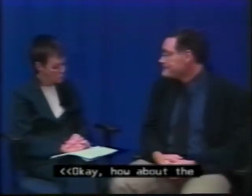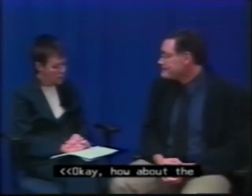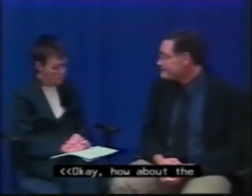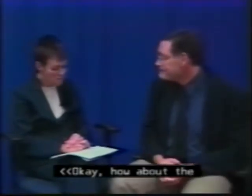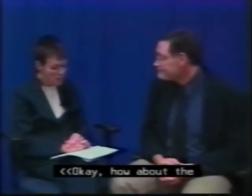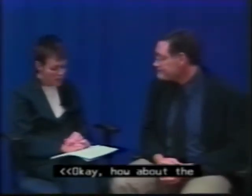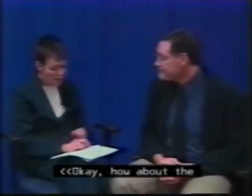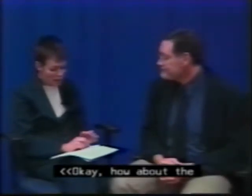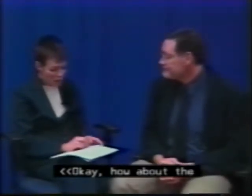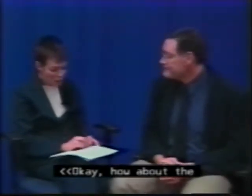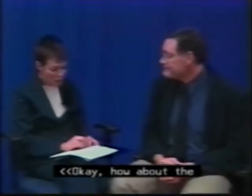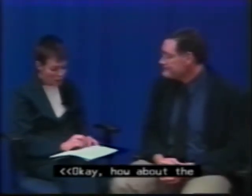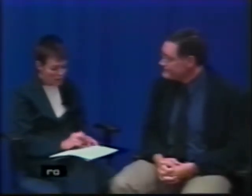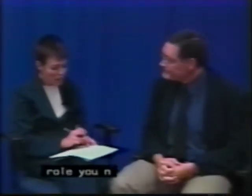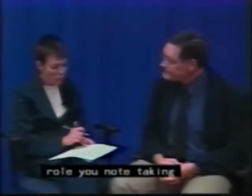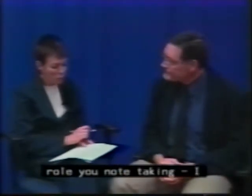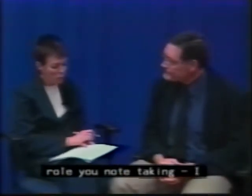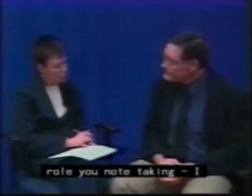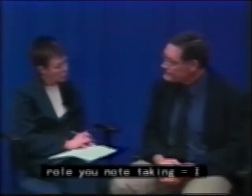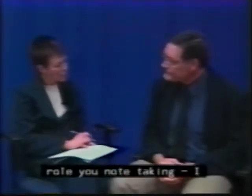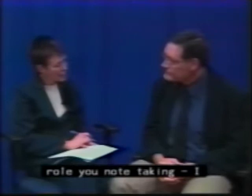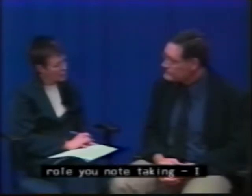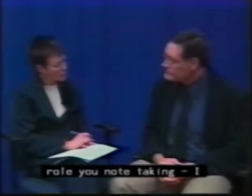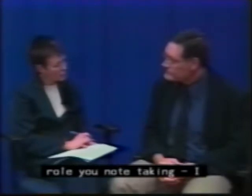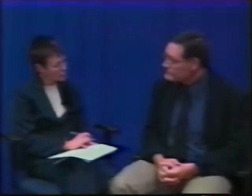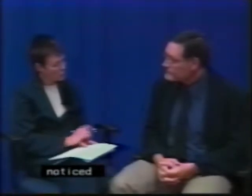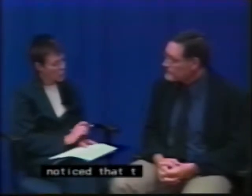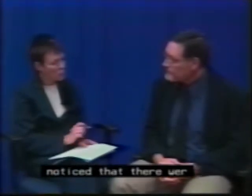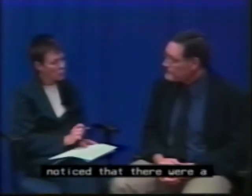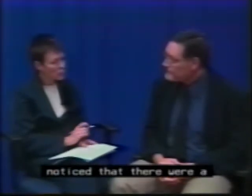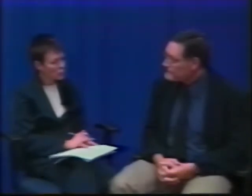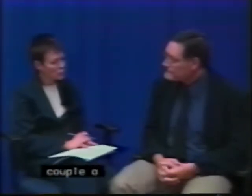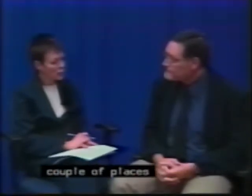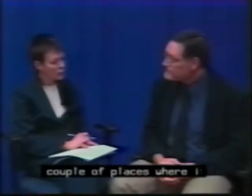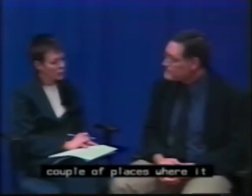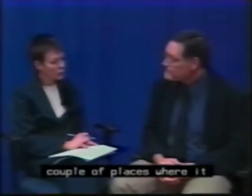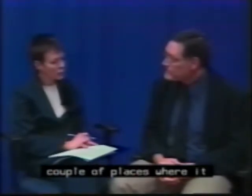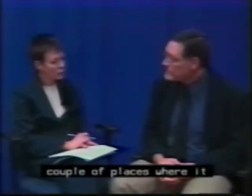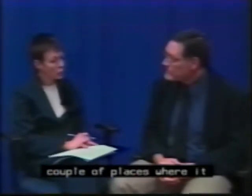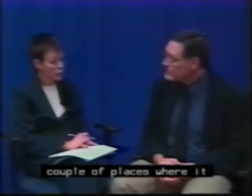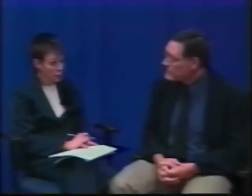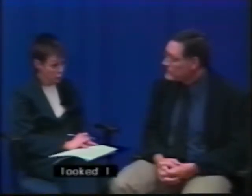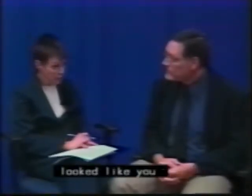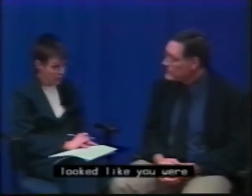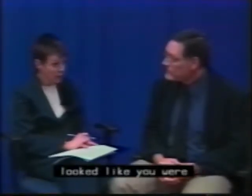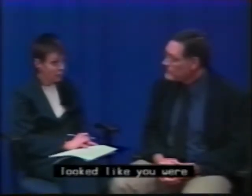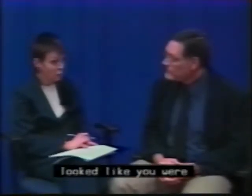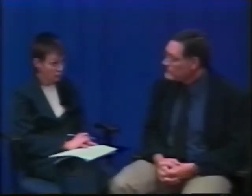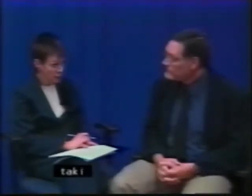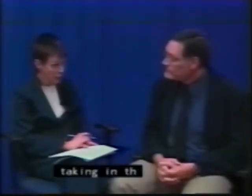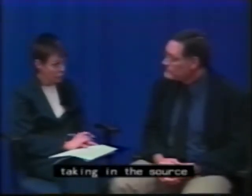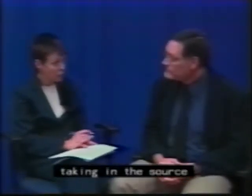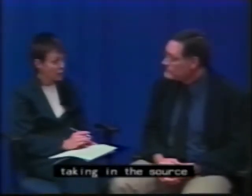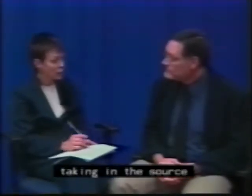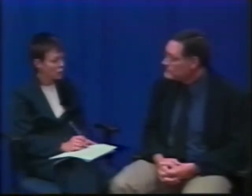Okay. How about the role of note-taking? I noticed that there were a couple of places where it looked like you were taking in the source language, and I saw you,